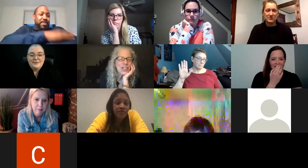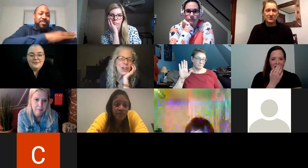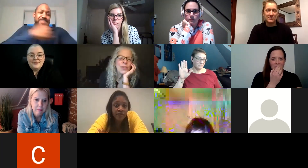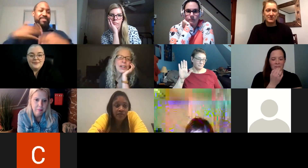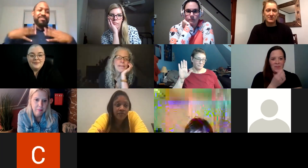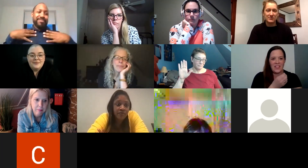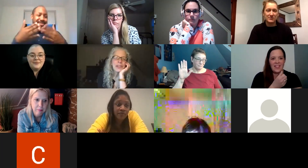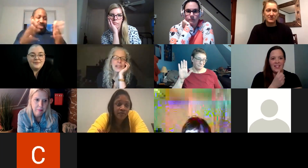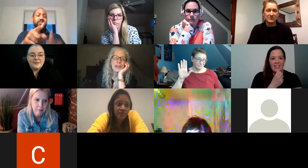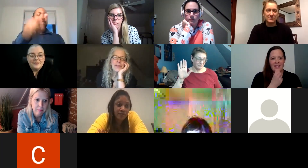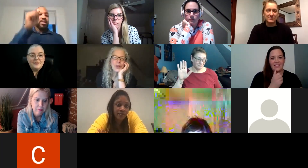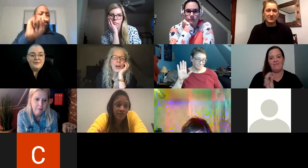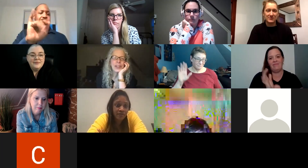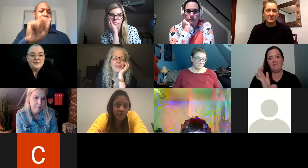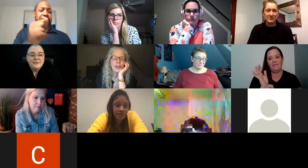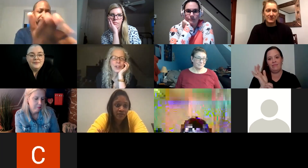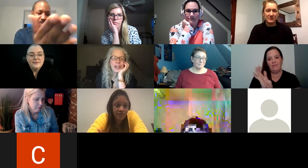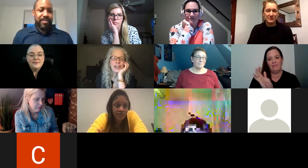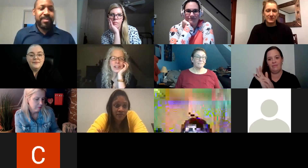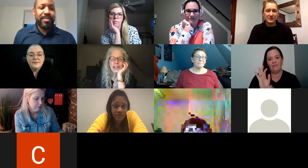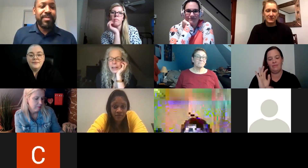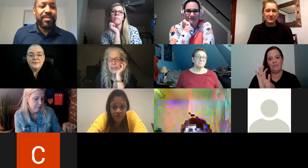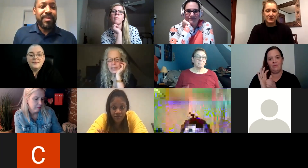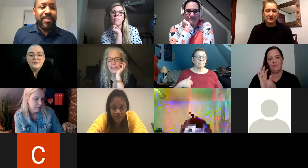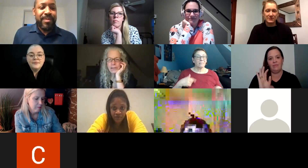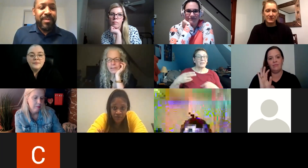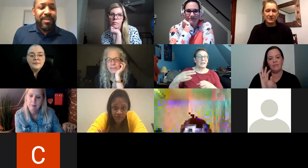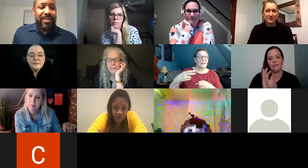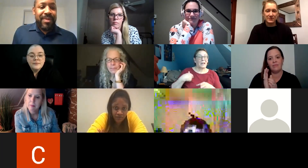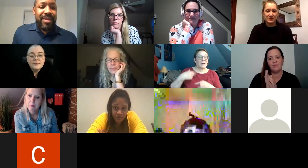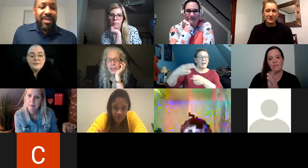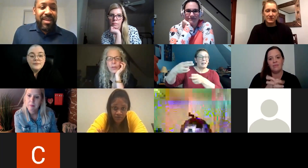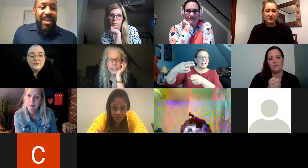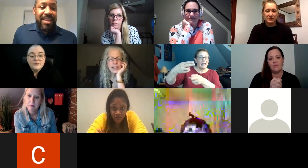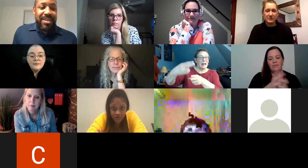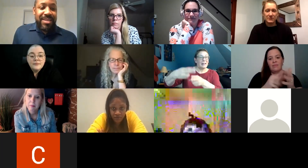So giving you all the floor. Amy. Tina. Oh, Tina.